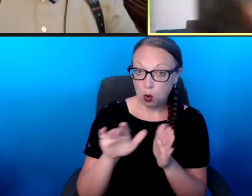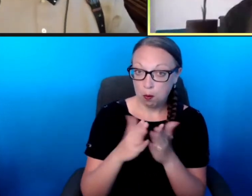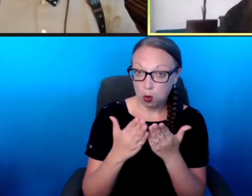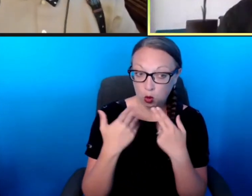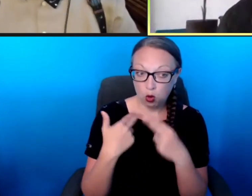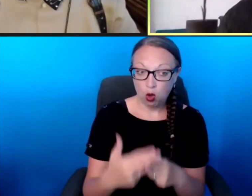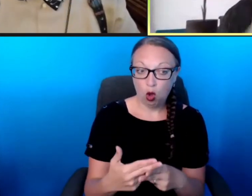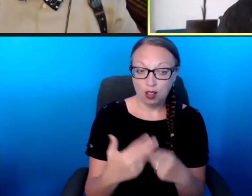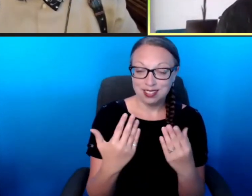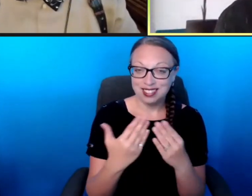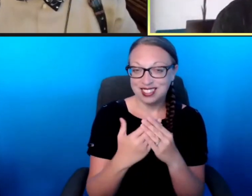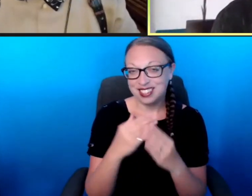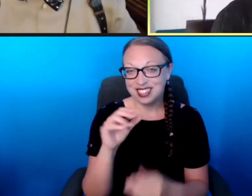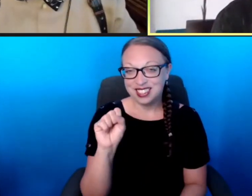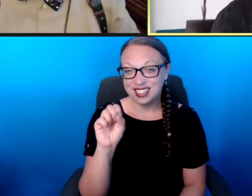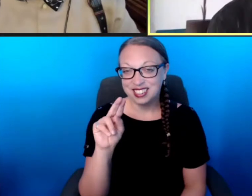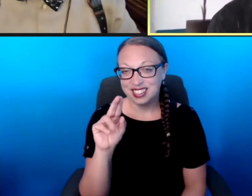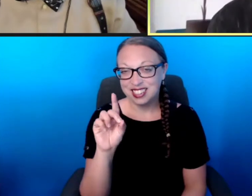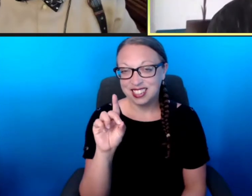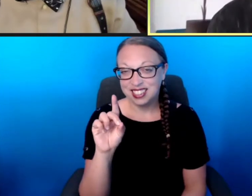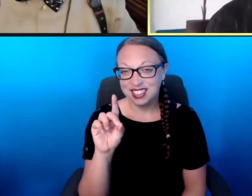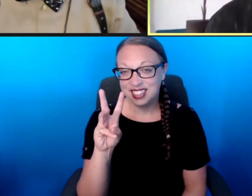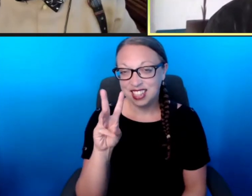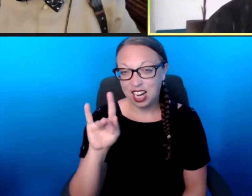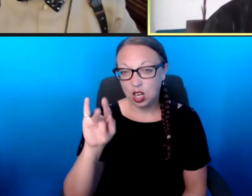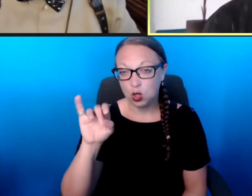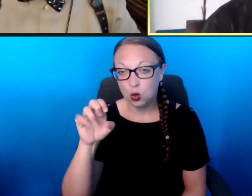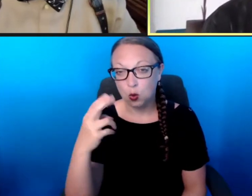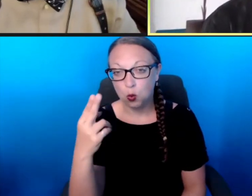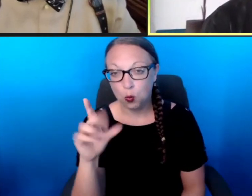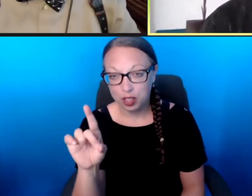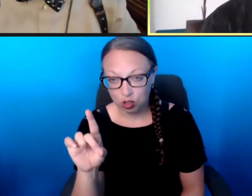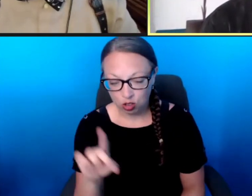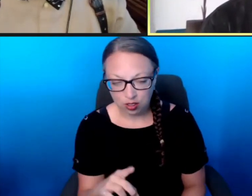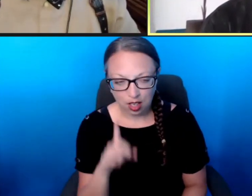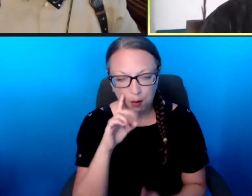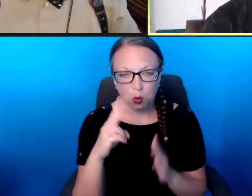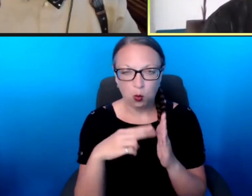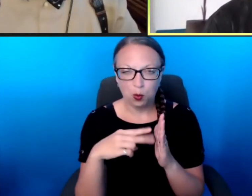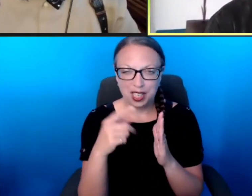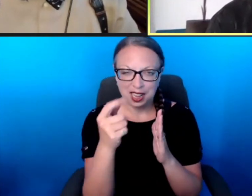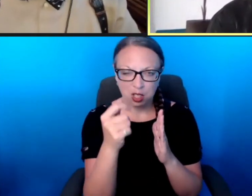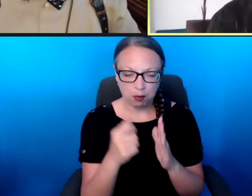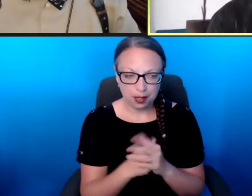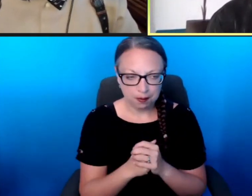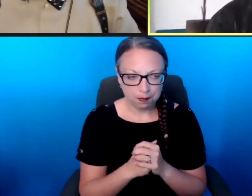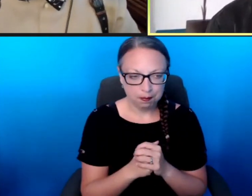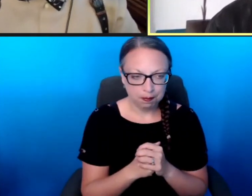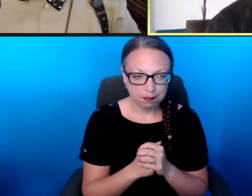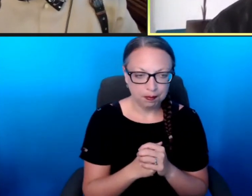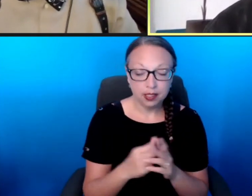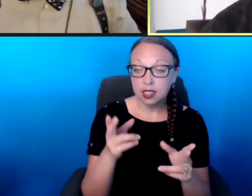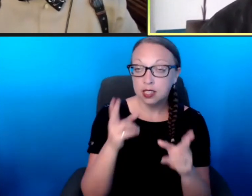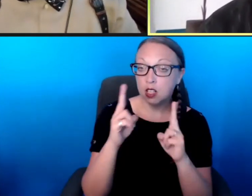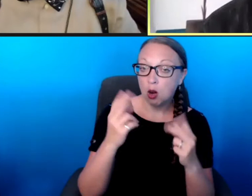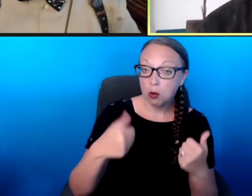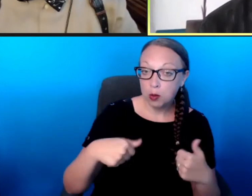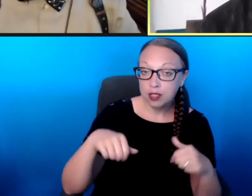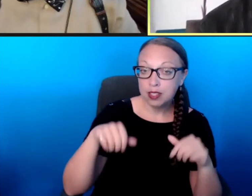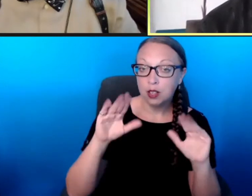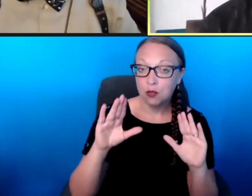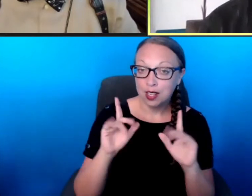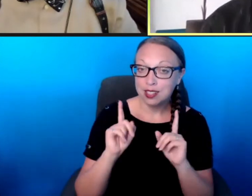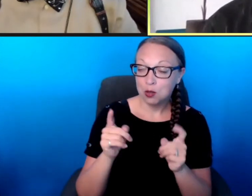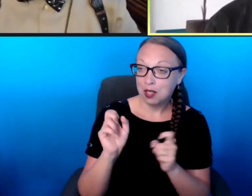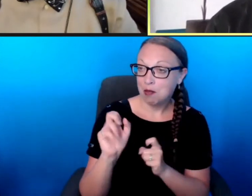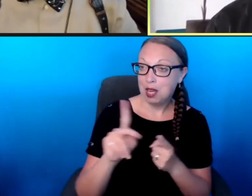read a few sentences here. It's an honorable sacrifice to give back to the human